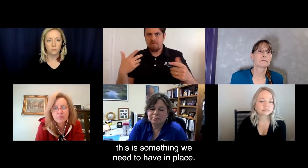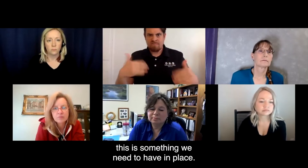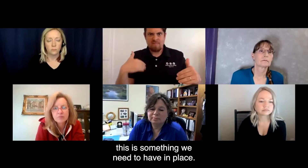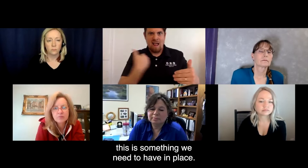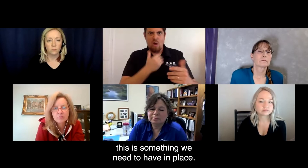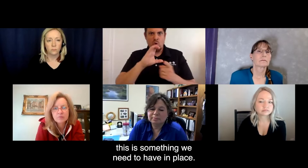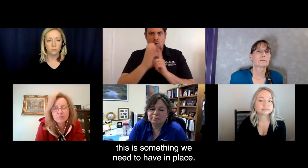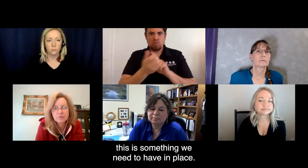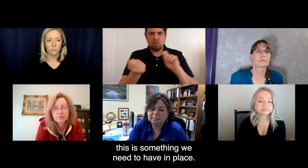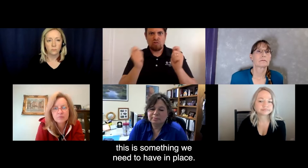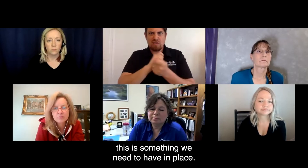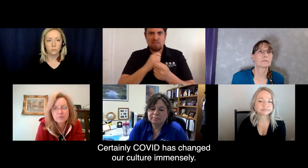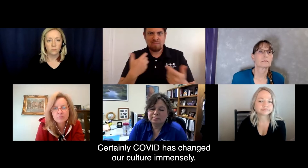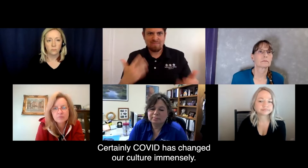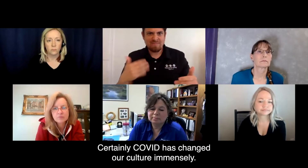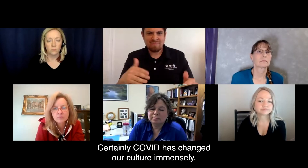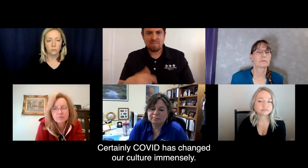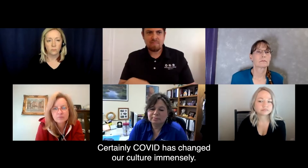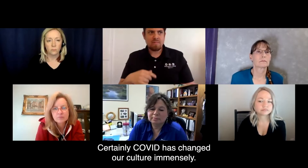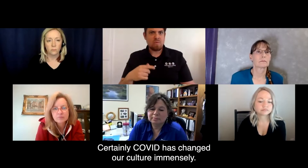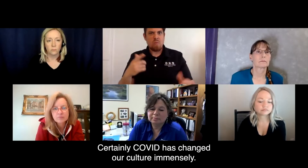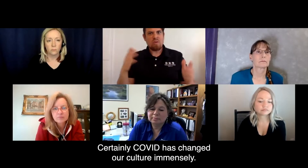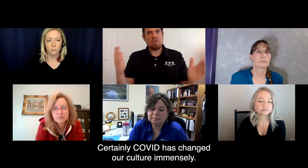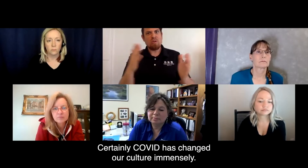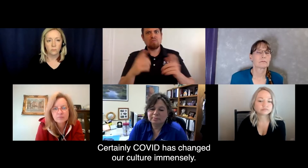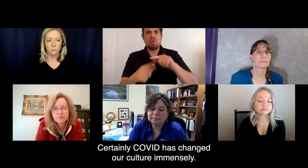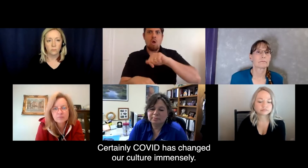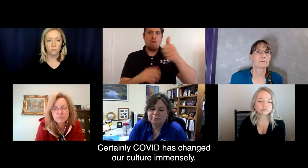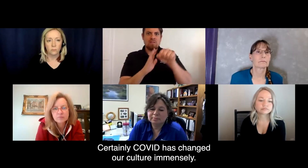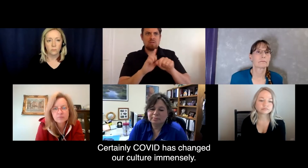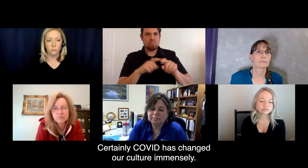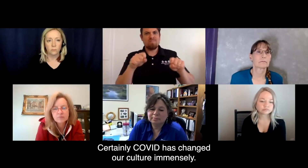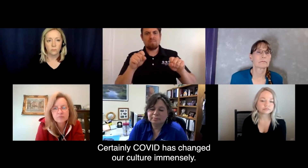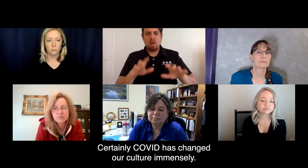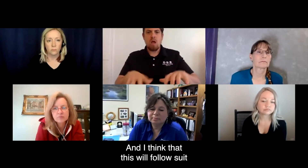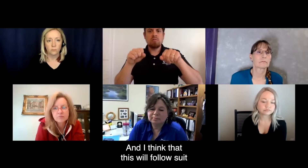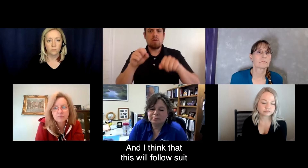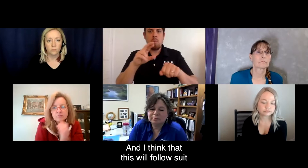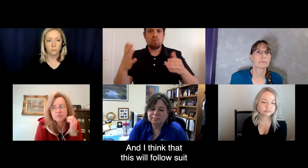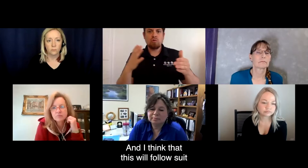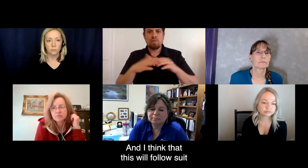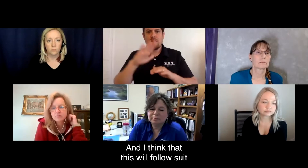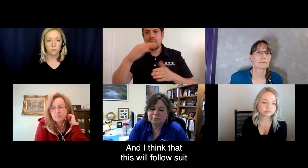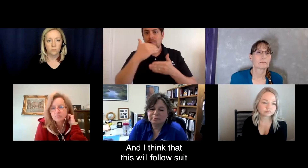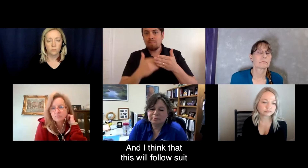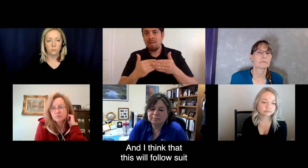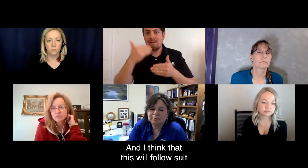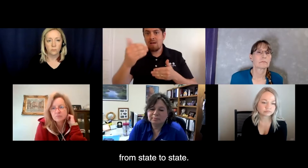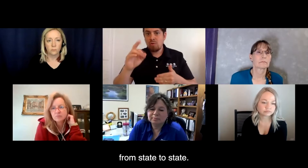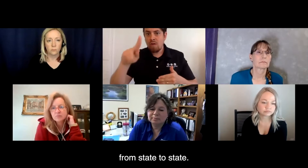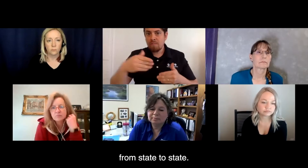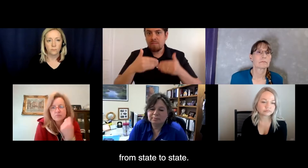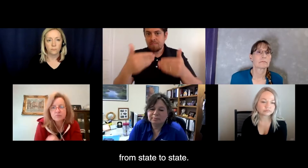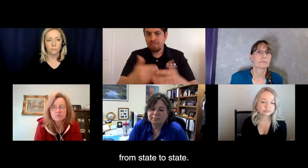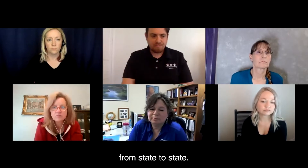this is something we need to have in place. Certainly, you know, COVID has changed our culture immensely. And I think that this will follow suit